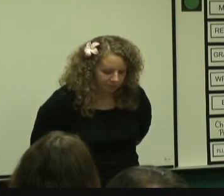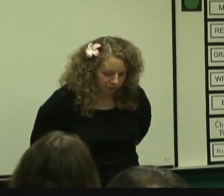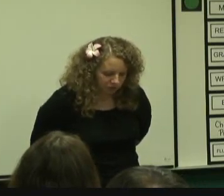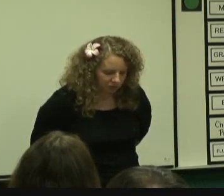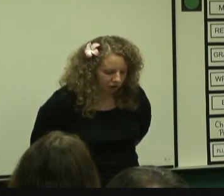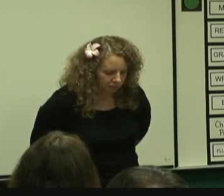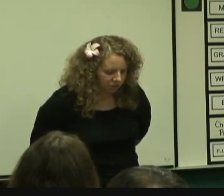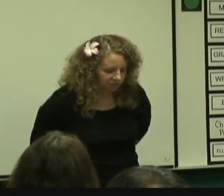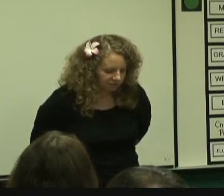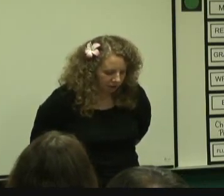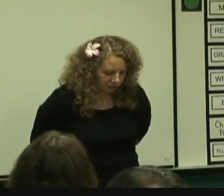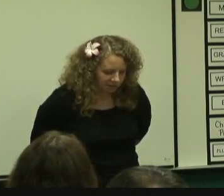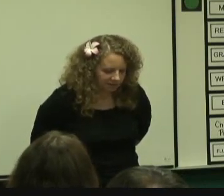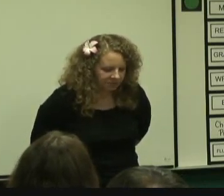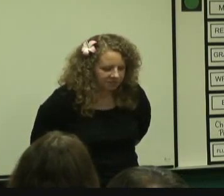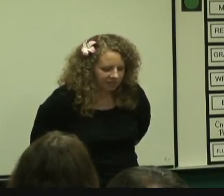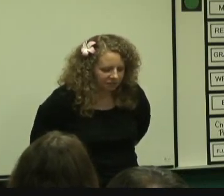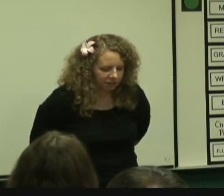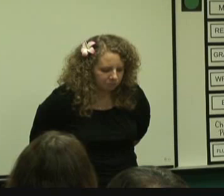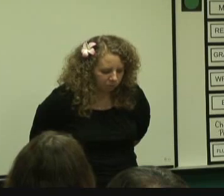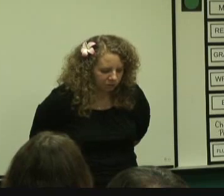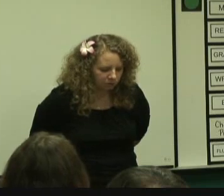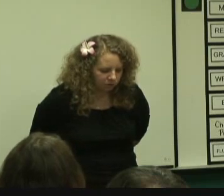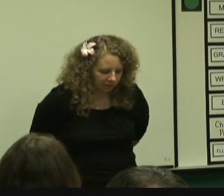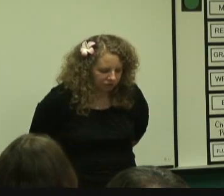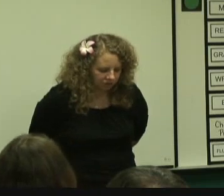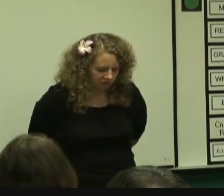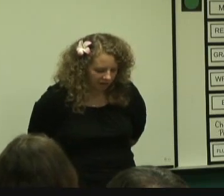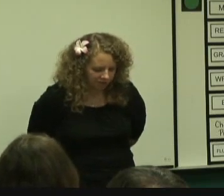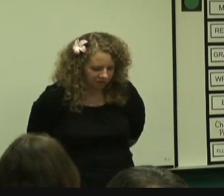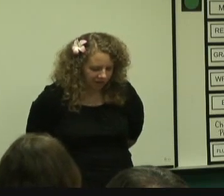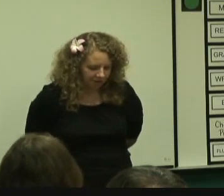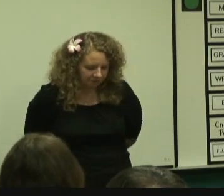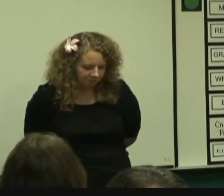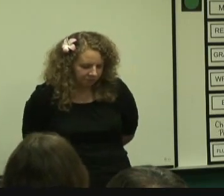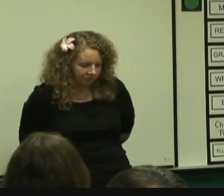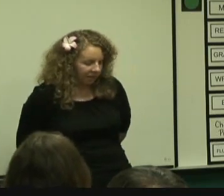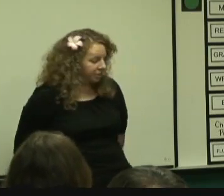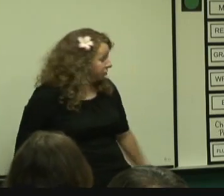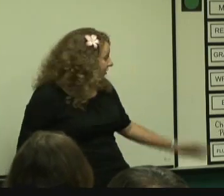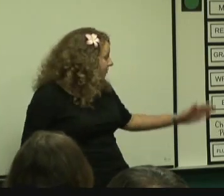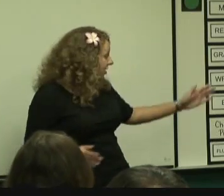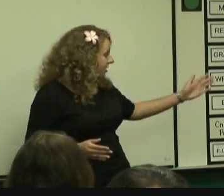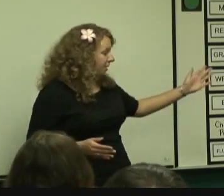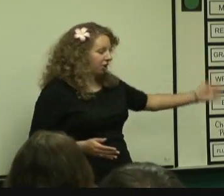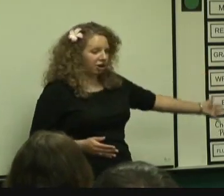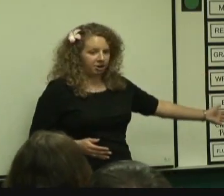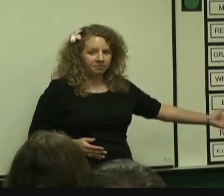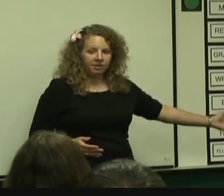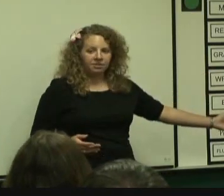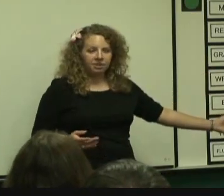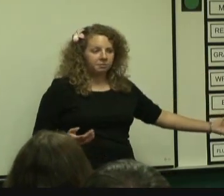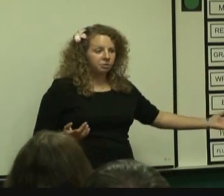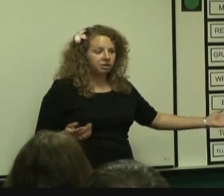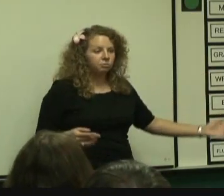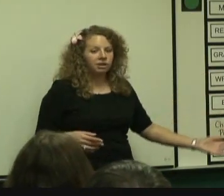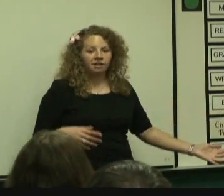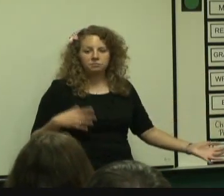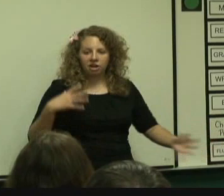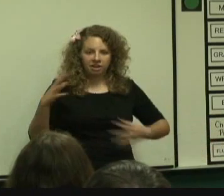the person or object is not present, the signer can point to a location on either side. Okay, so if I'm talking about her, then I'm going, when I'm talking